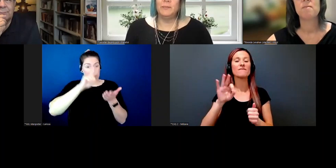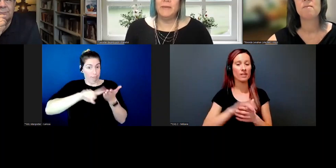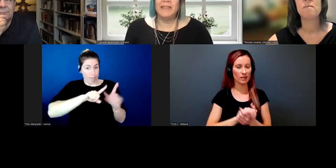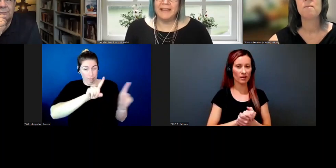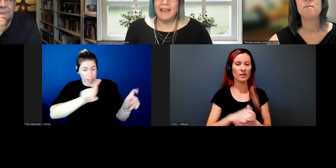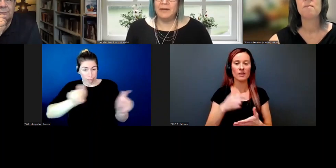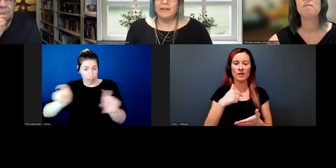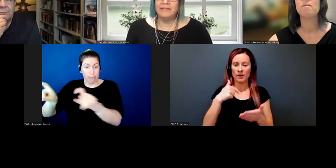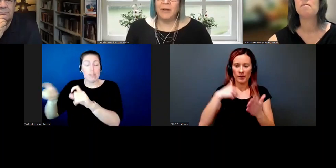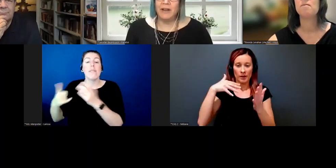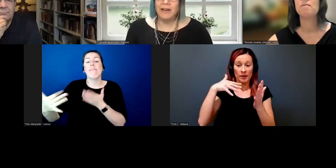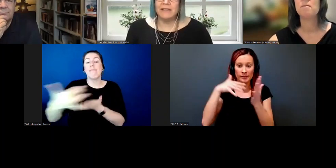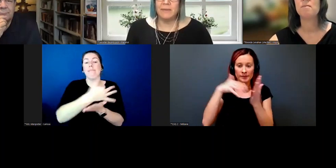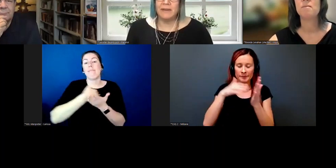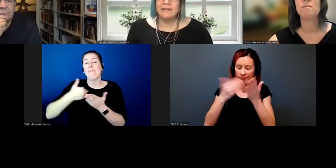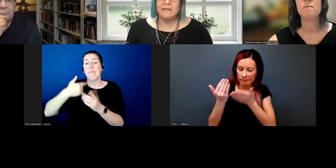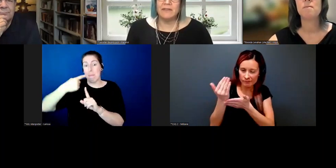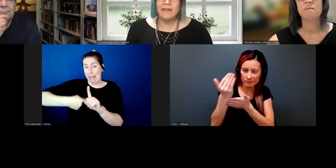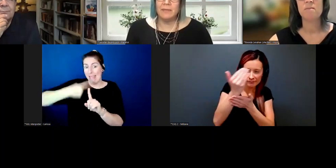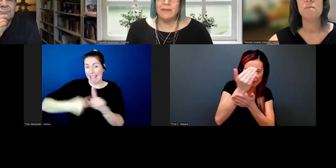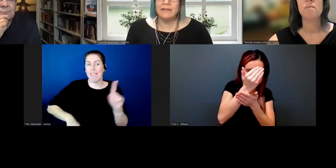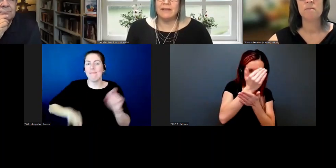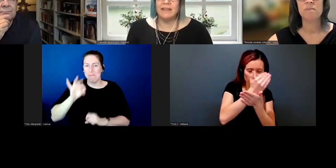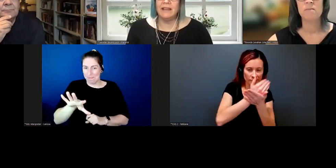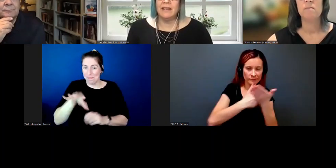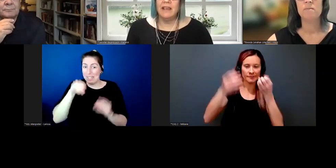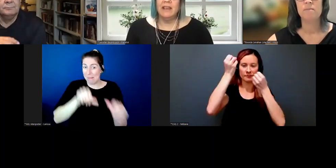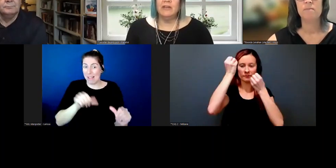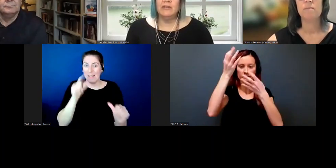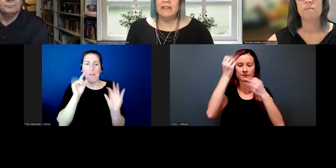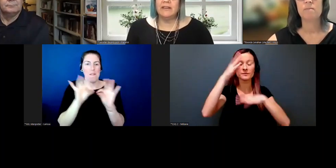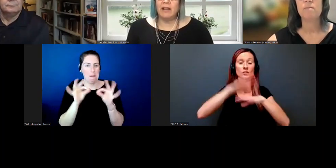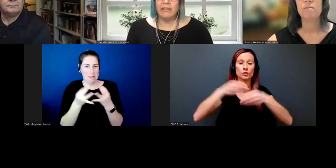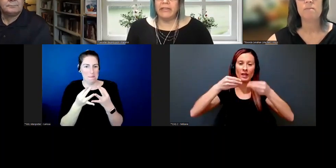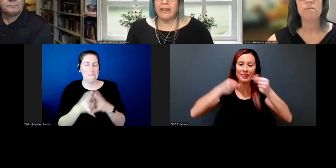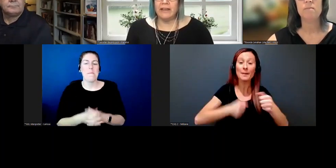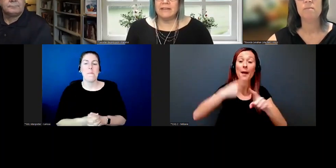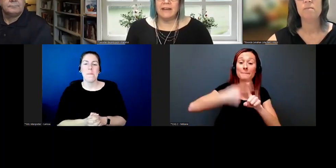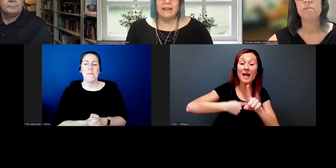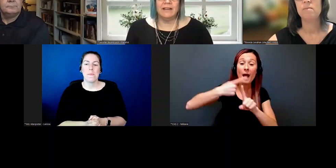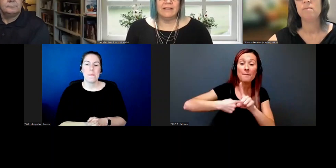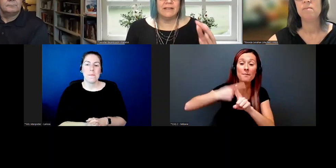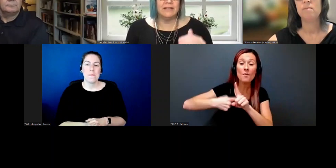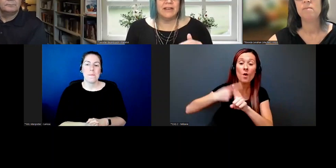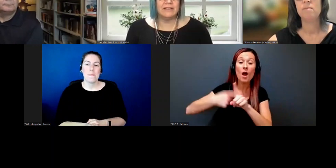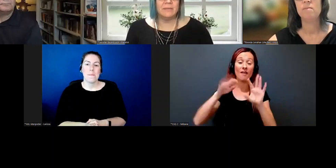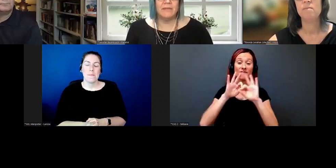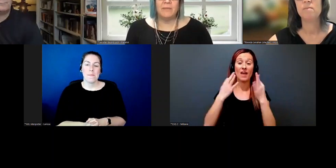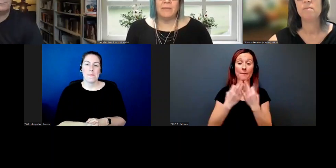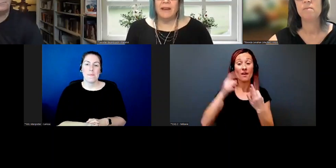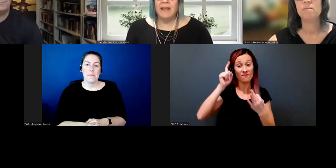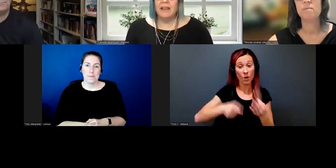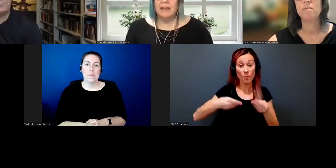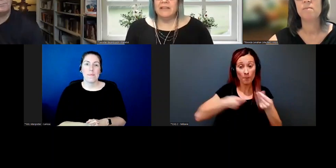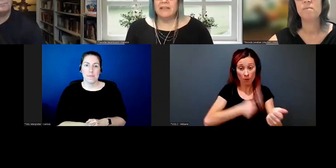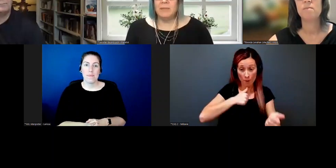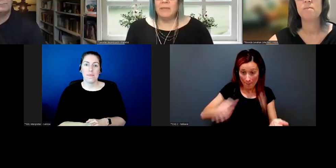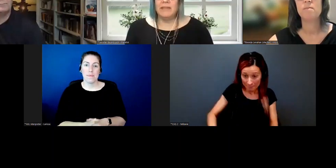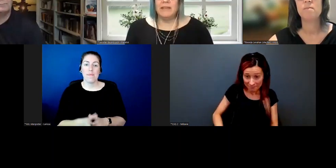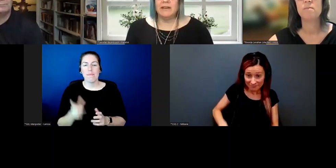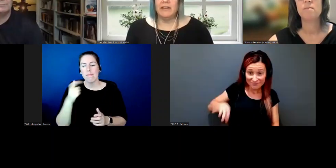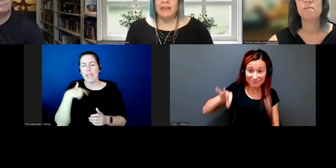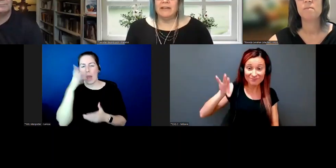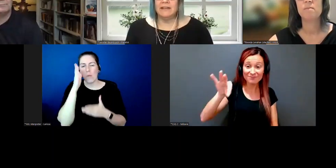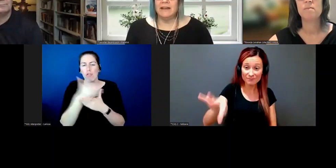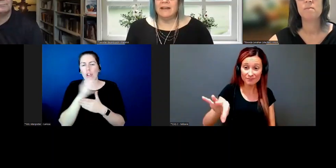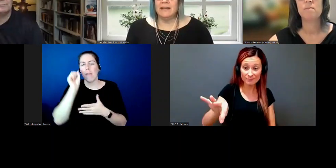the monthly out-of-pocket expenses for families. And I think, these are all things, and I'll share some of them, but just keep in mind,